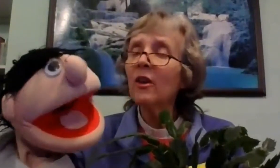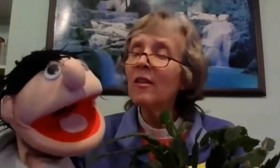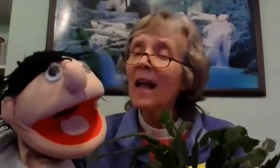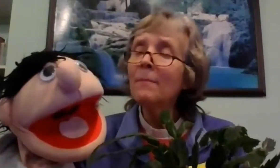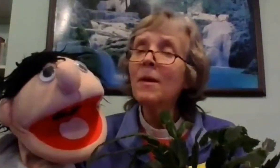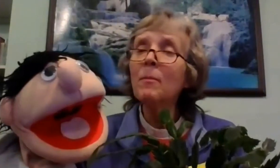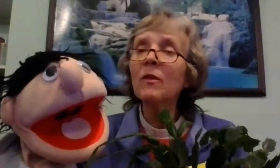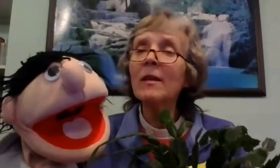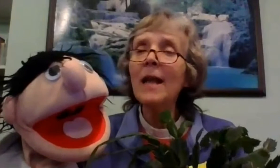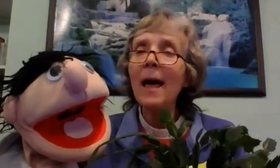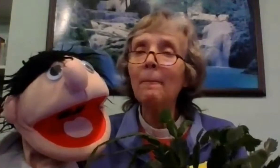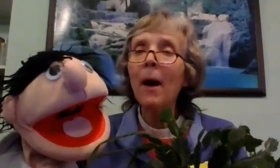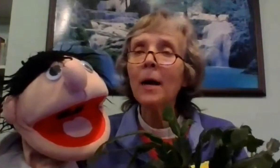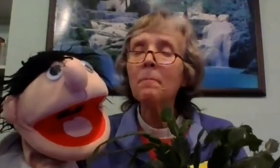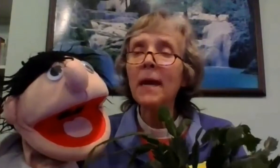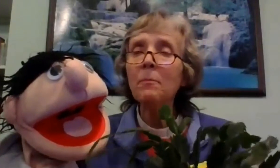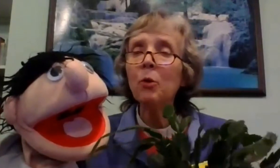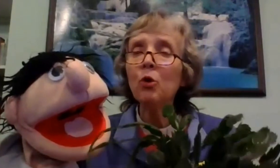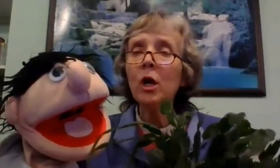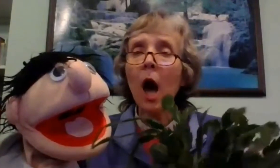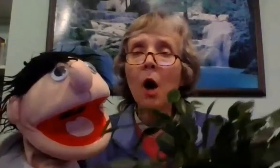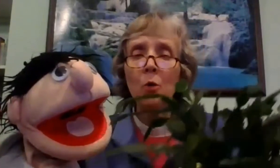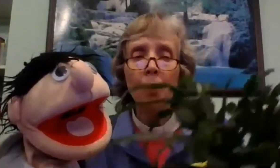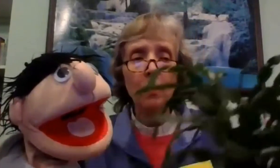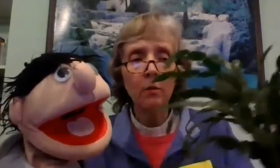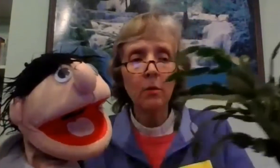tell him he must let my people go."